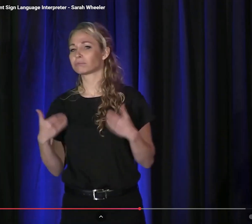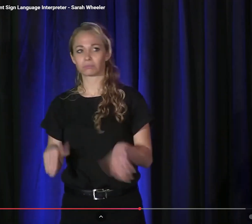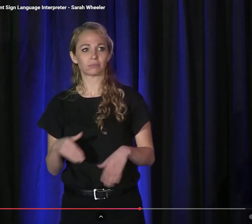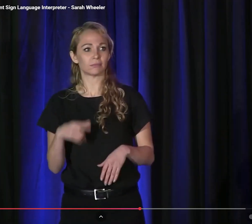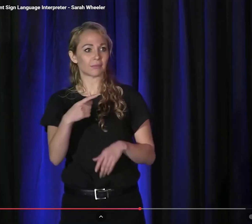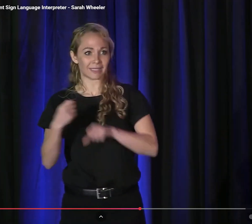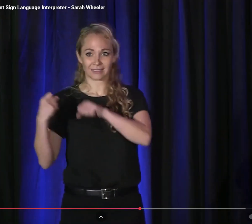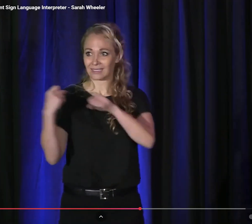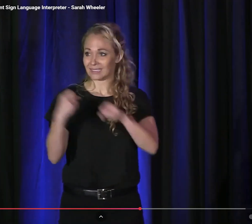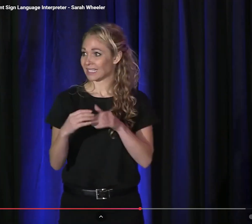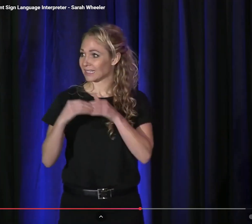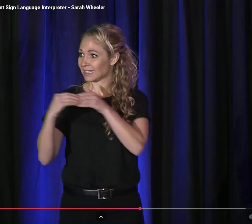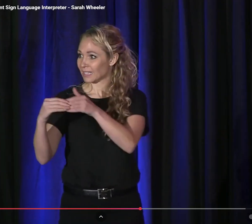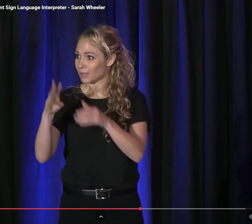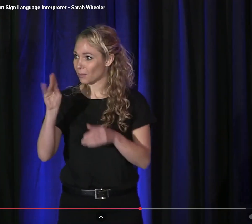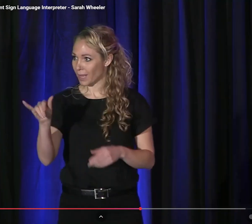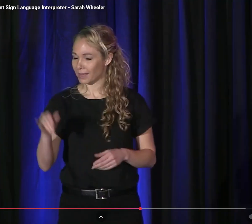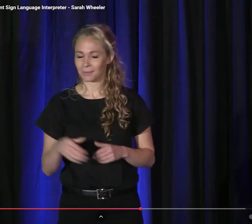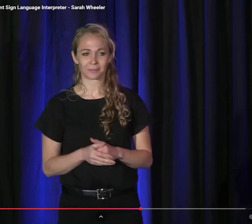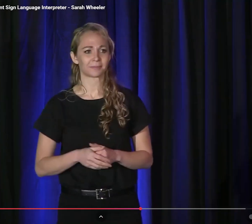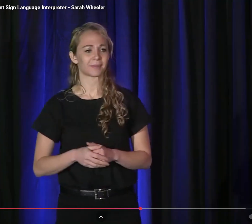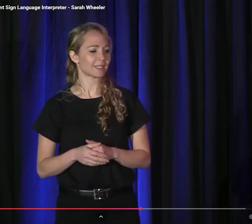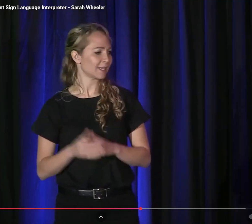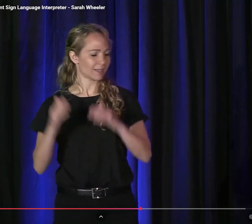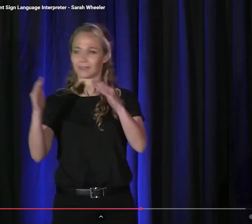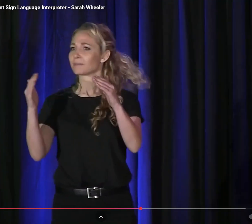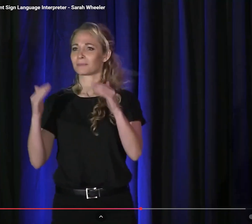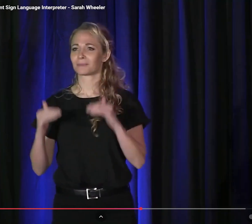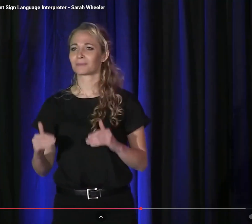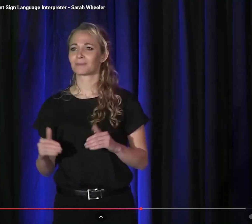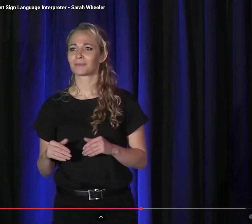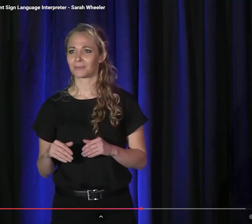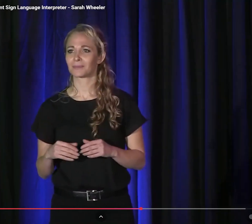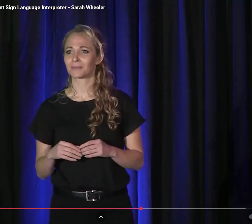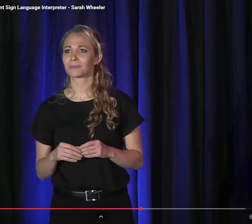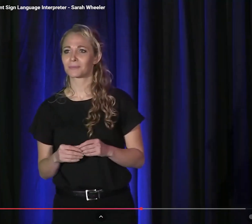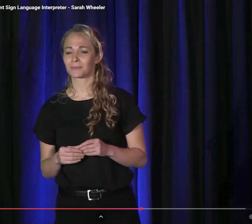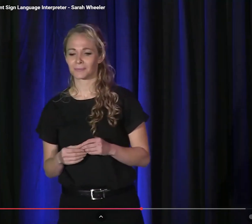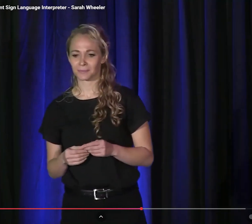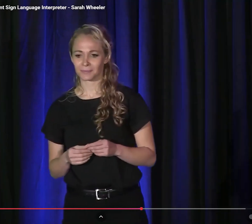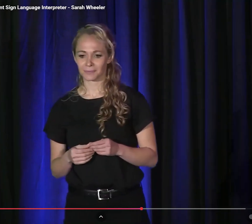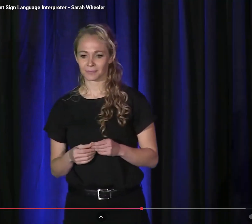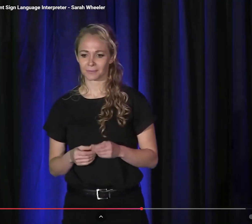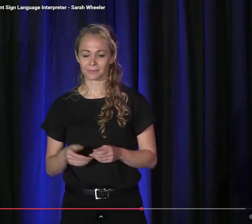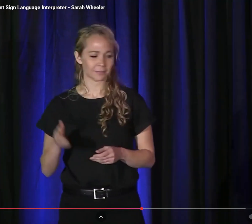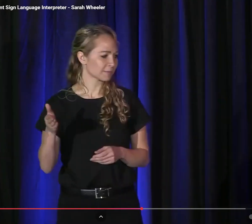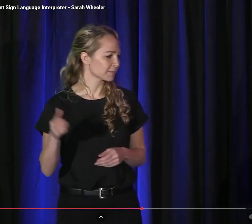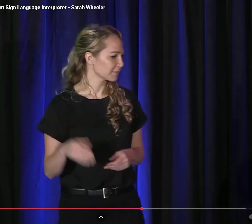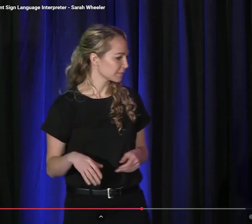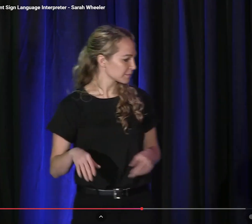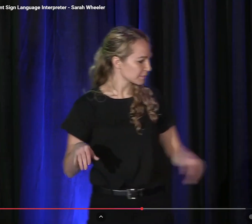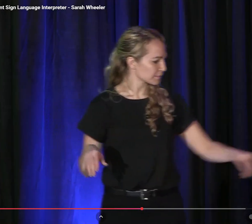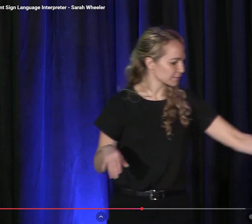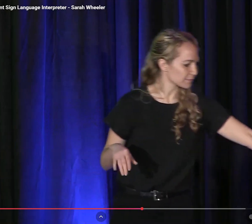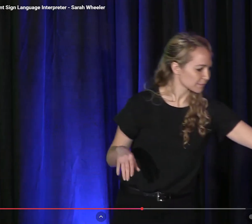Salovey have really led the way in that area of emotional intelligence